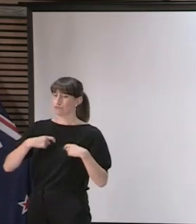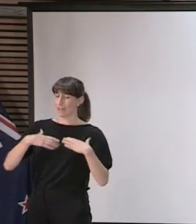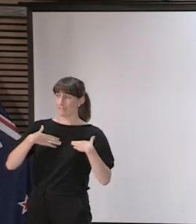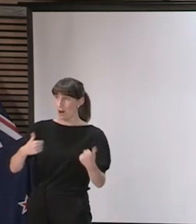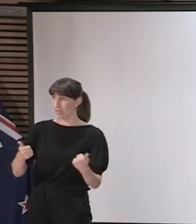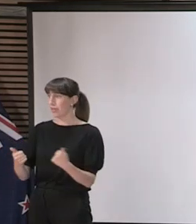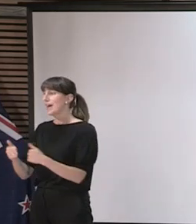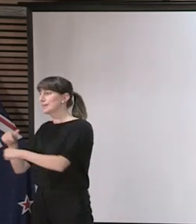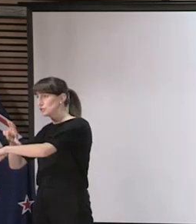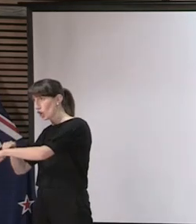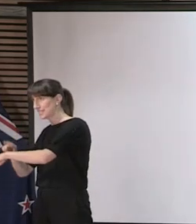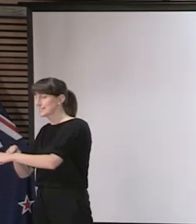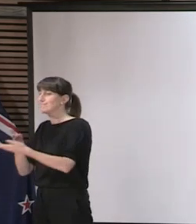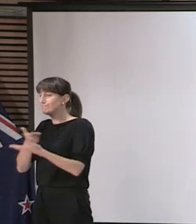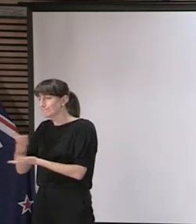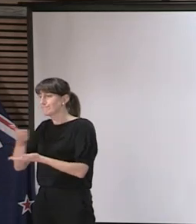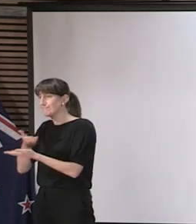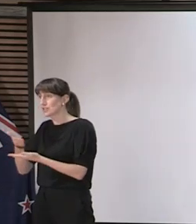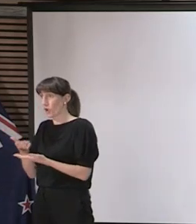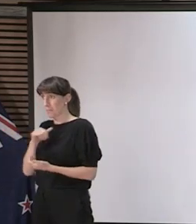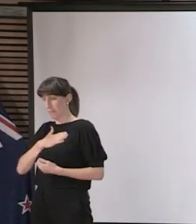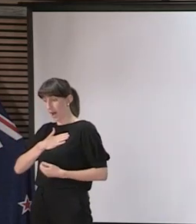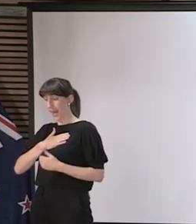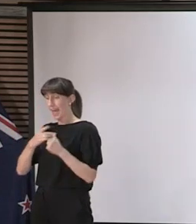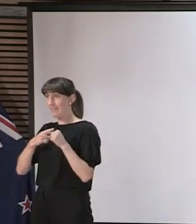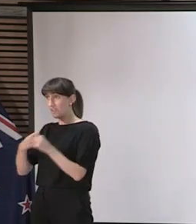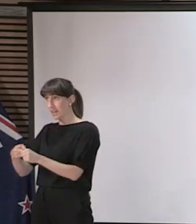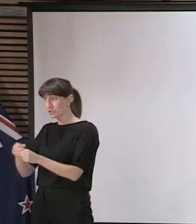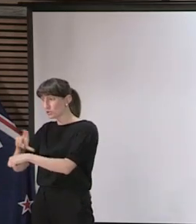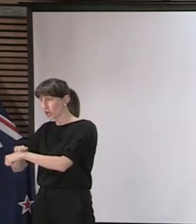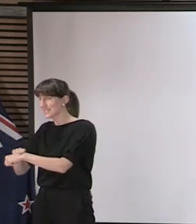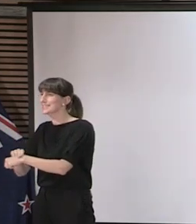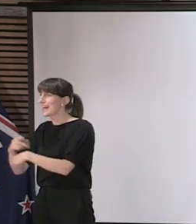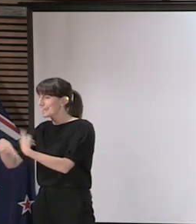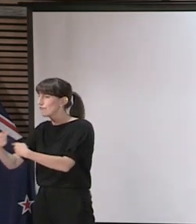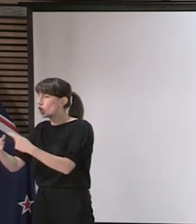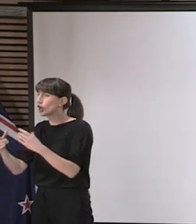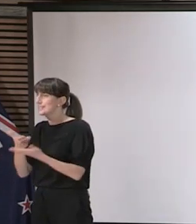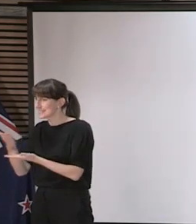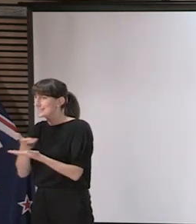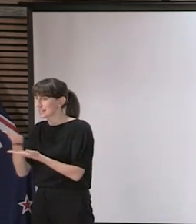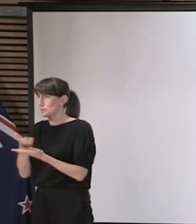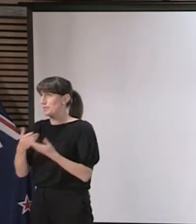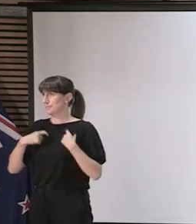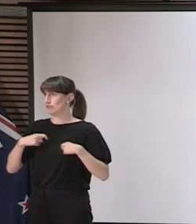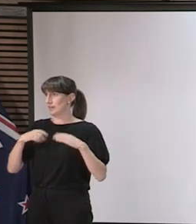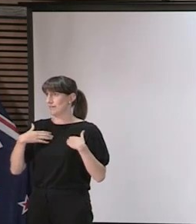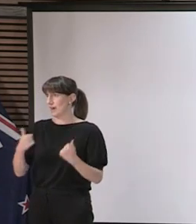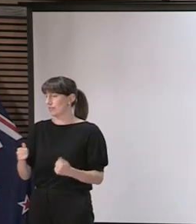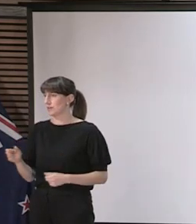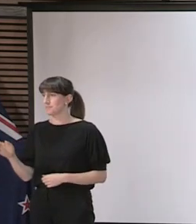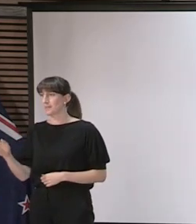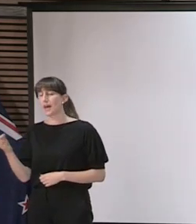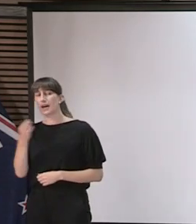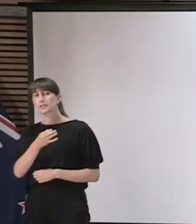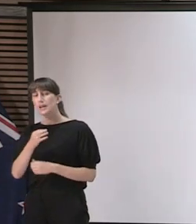would be to continue that discussion, and we'll be monitoring that closely. Dr. Bloomfield, can you tell us just a bit more